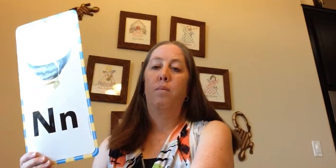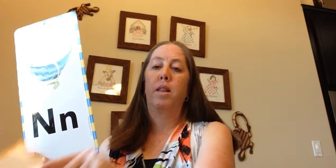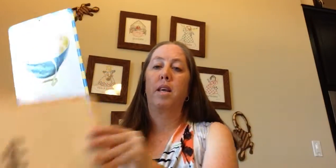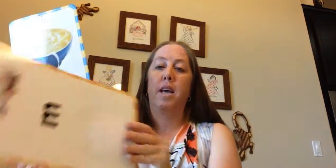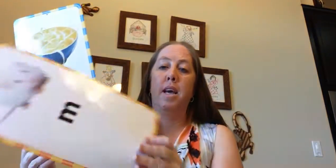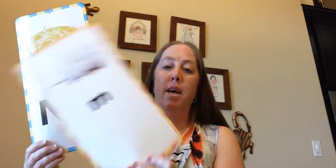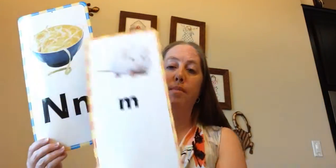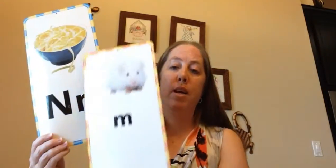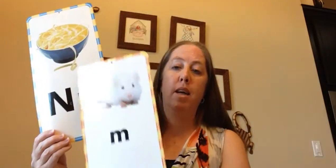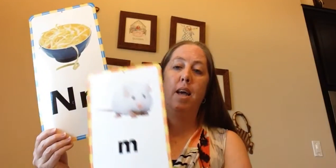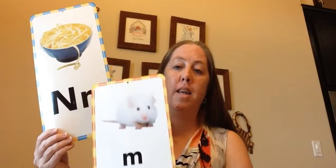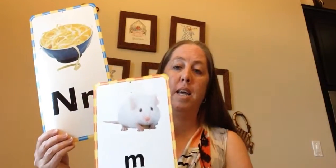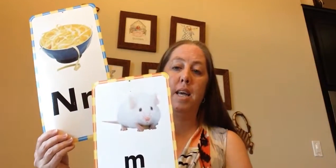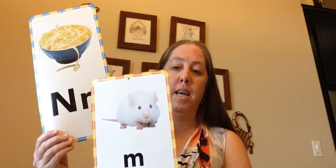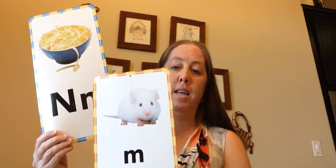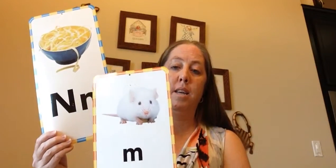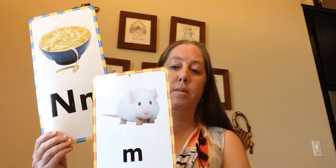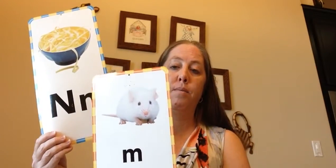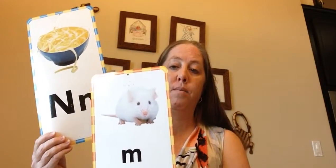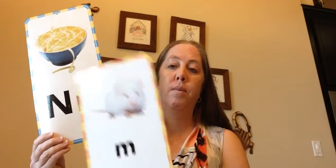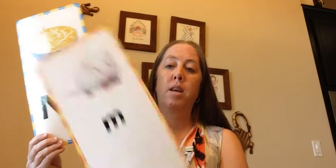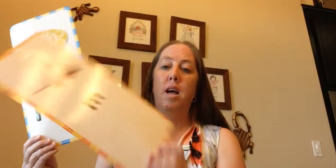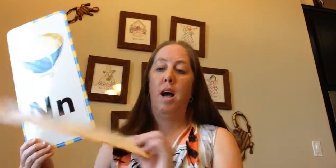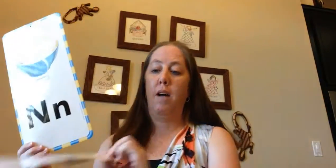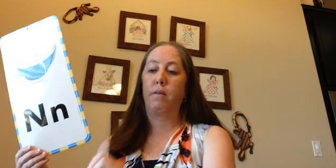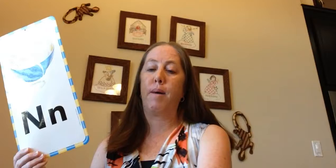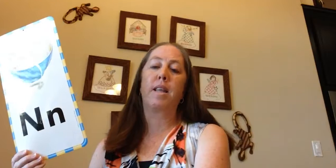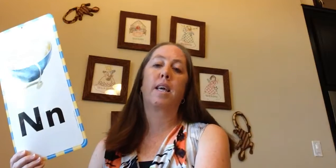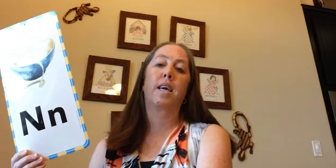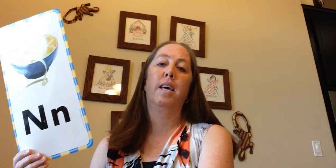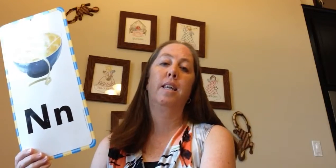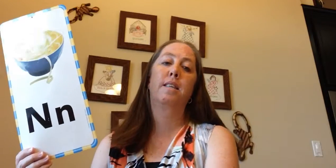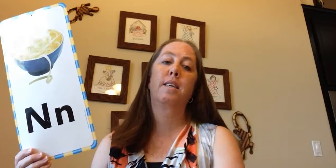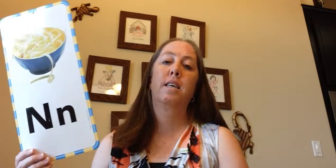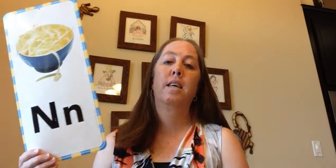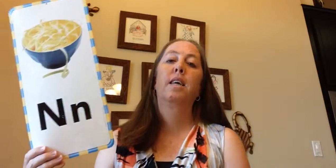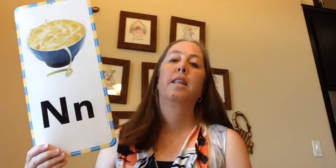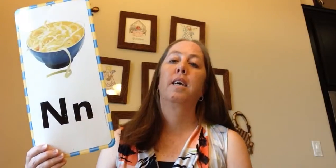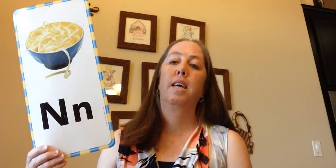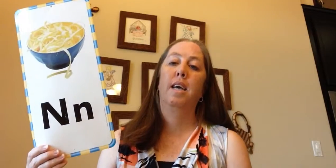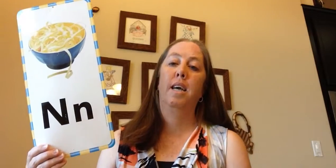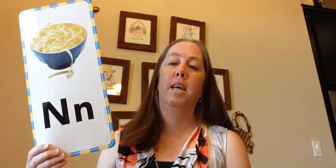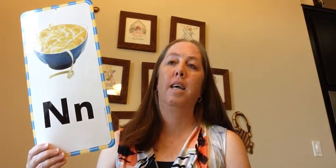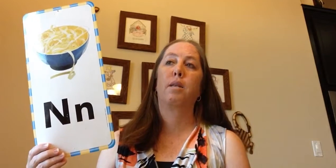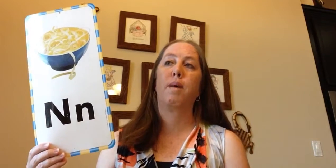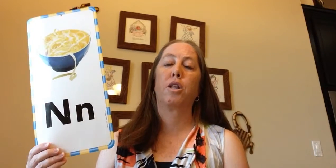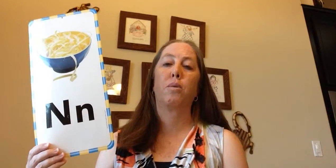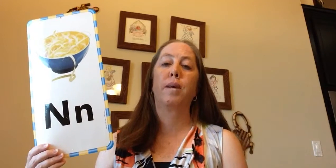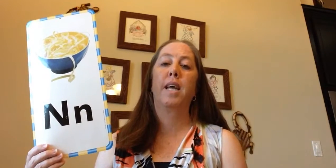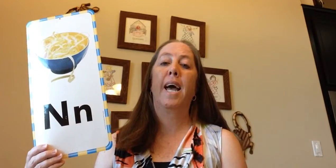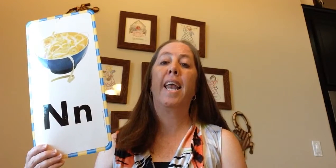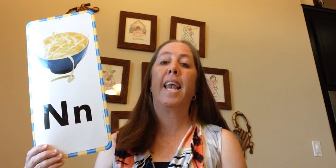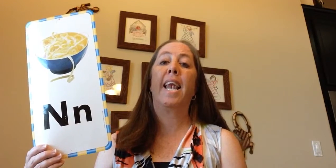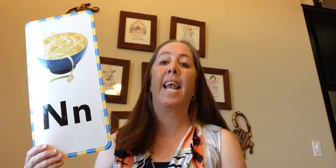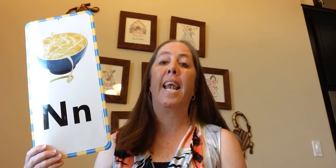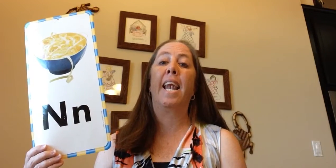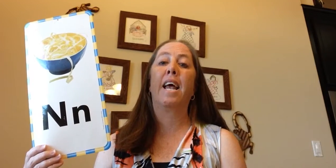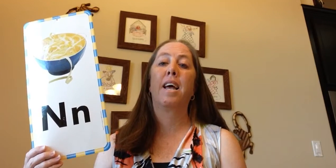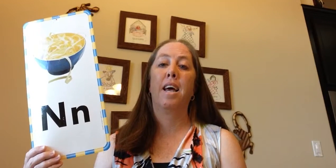With the N and the N, I remind the kids that N is mouth open. And